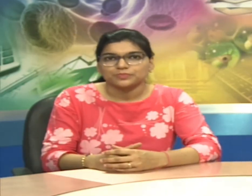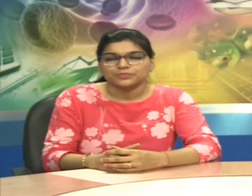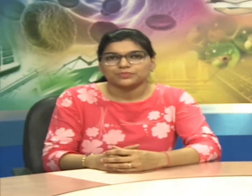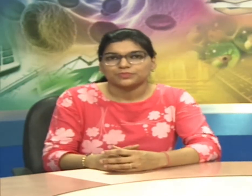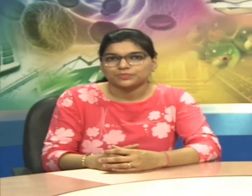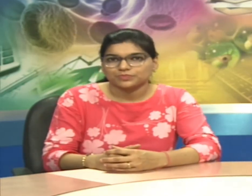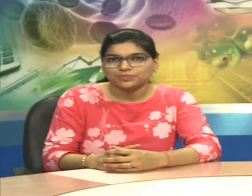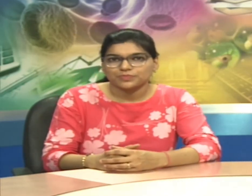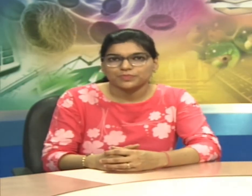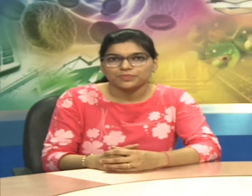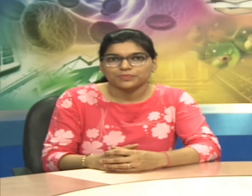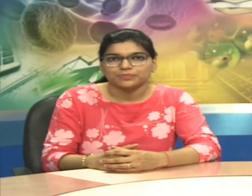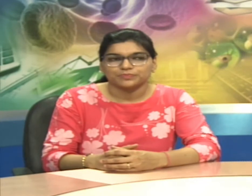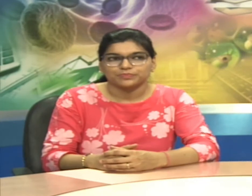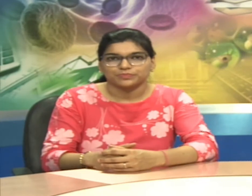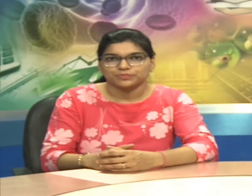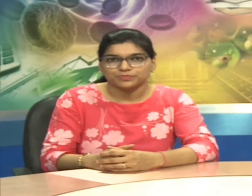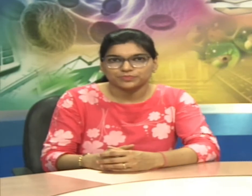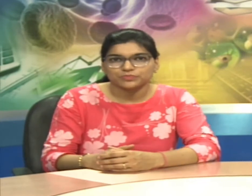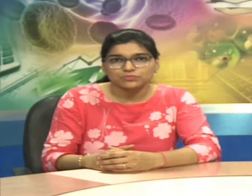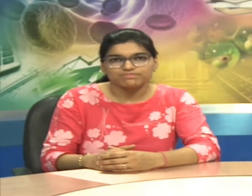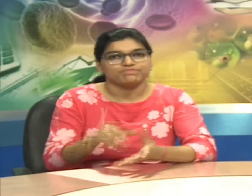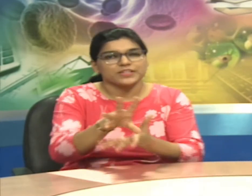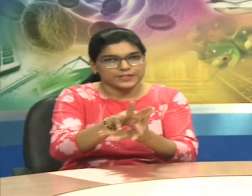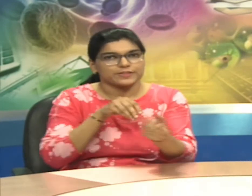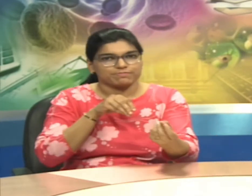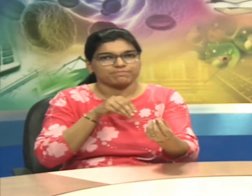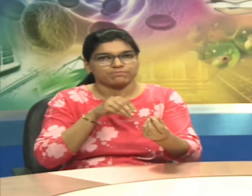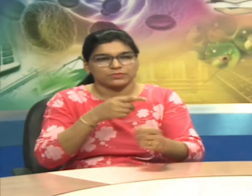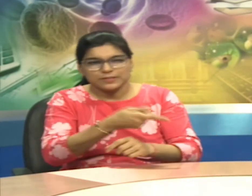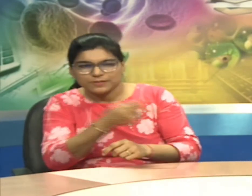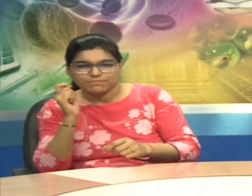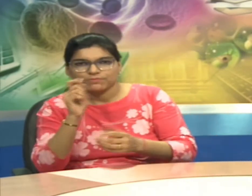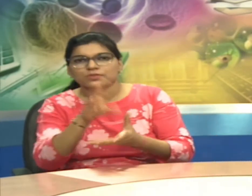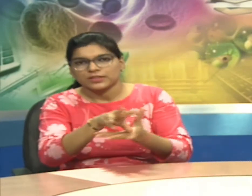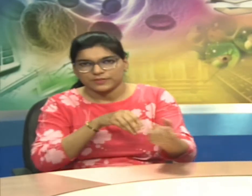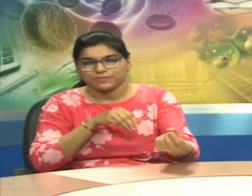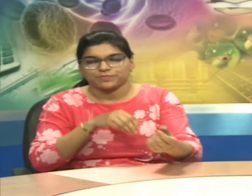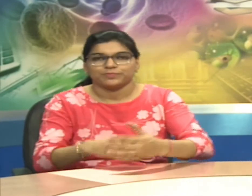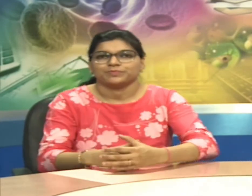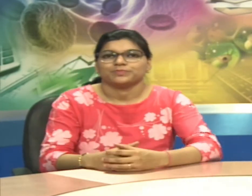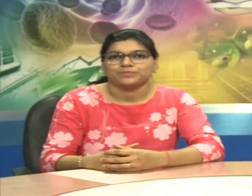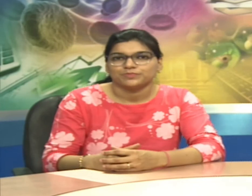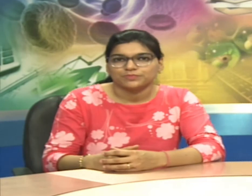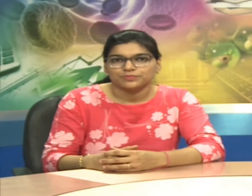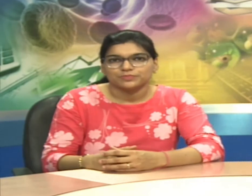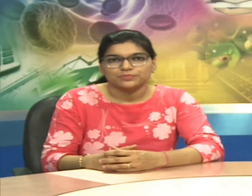passbook represents our account. Next word is stolen, which means